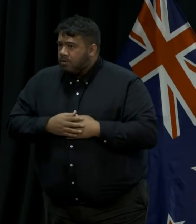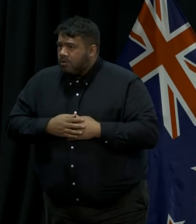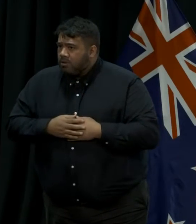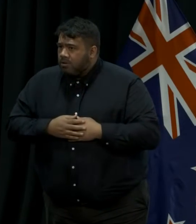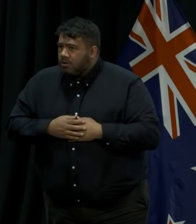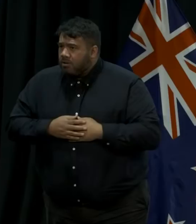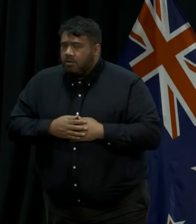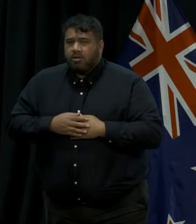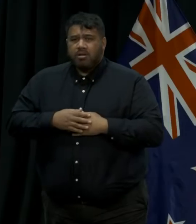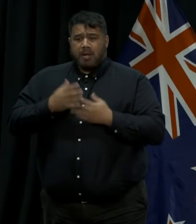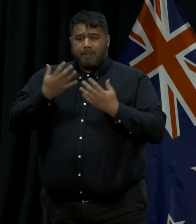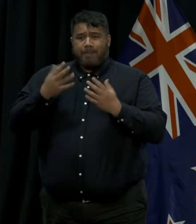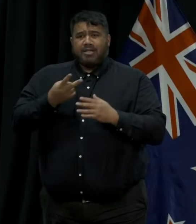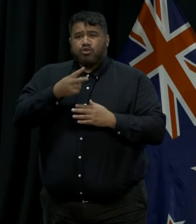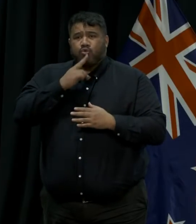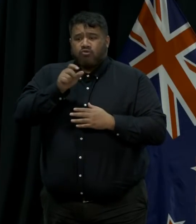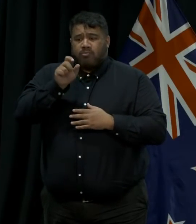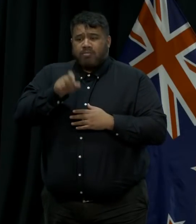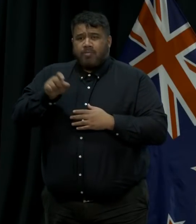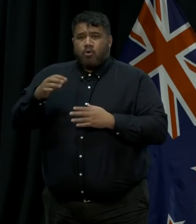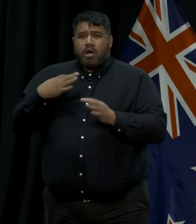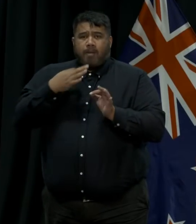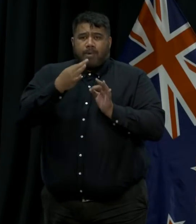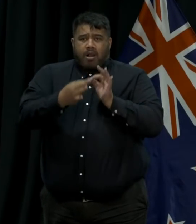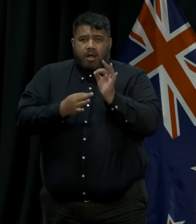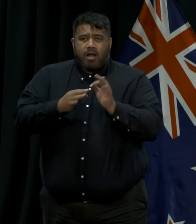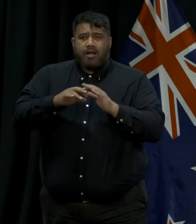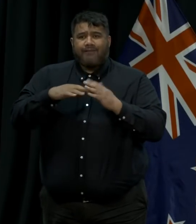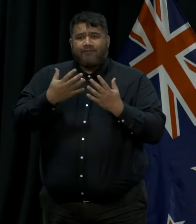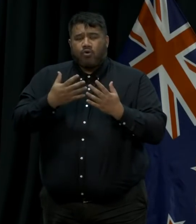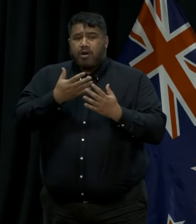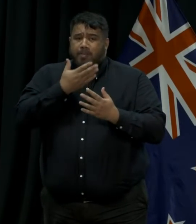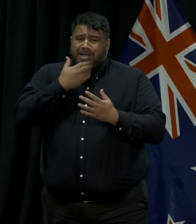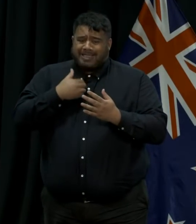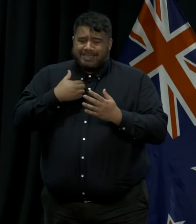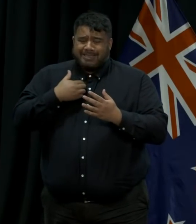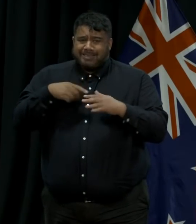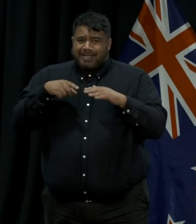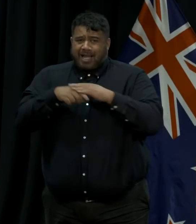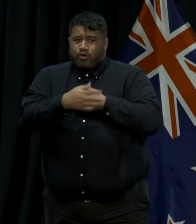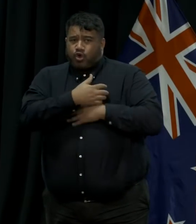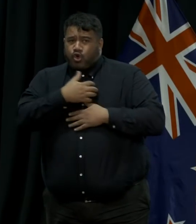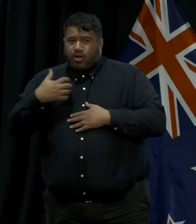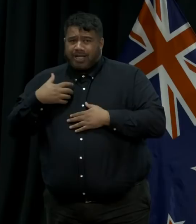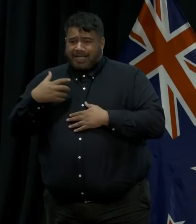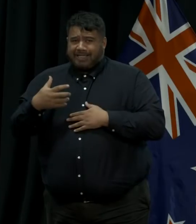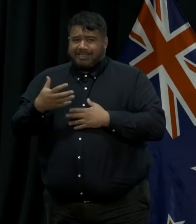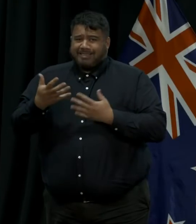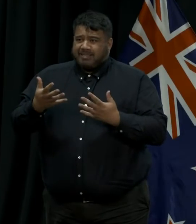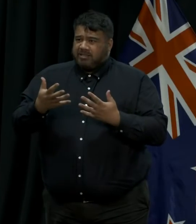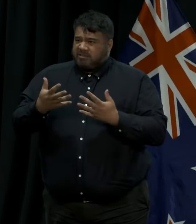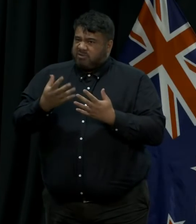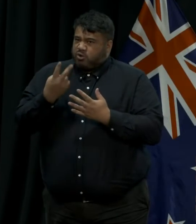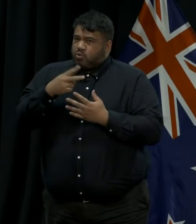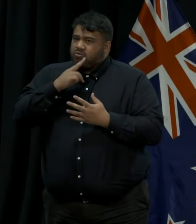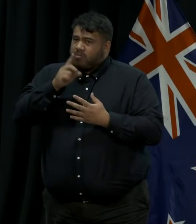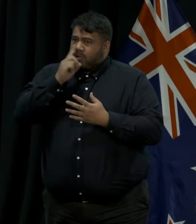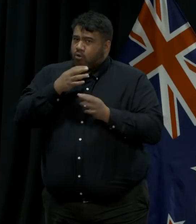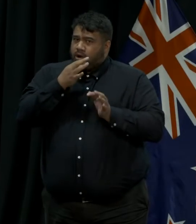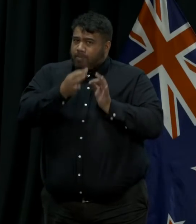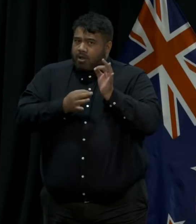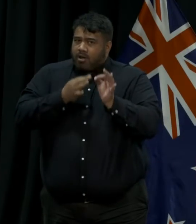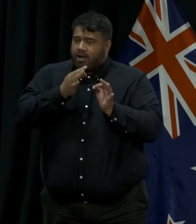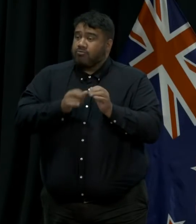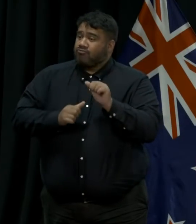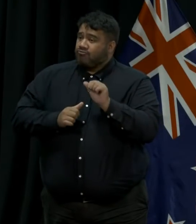close to 200 occasions. Have you been told how many? In total, I understand, since of course we've had this system. Are